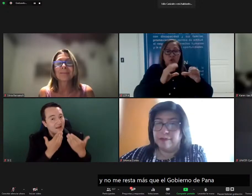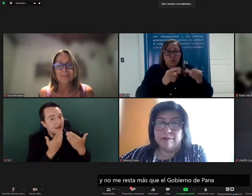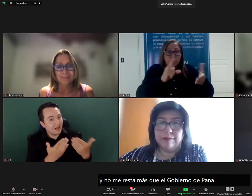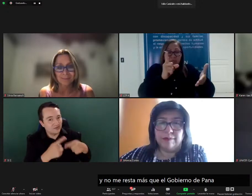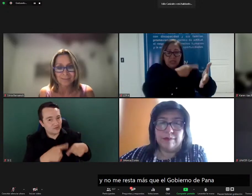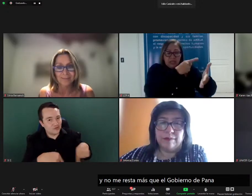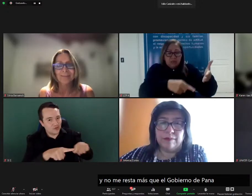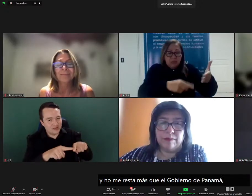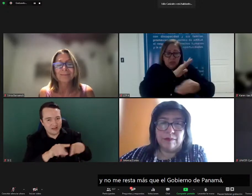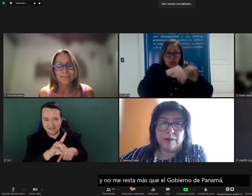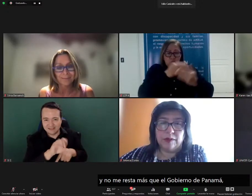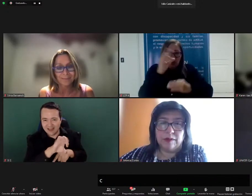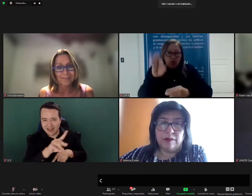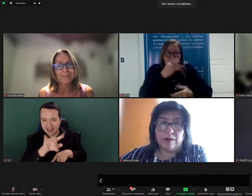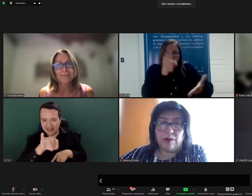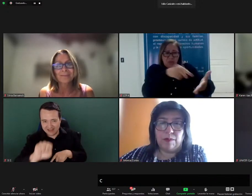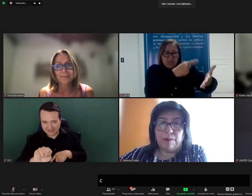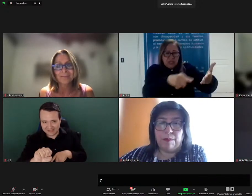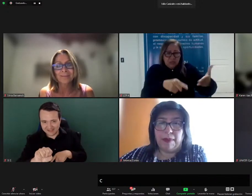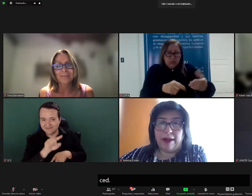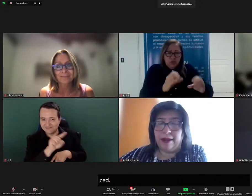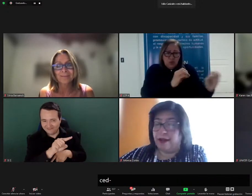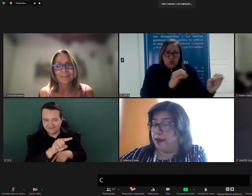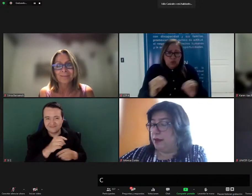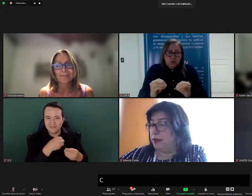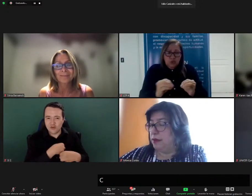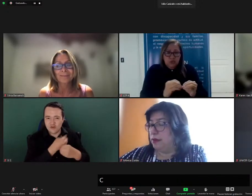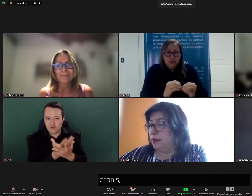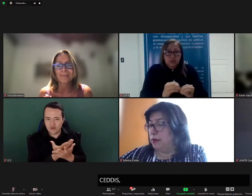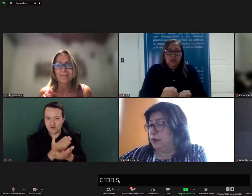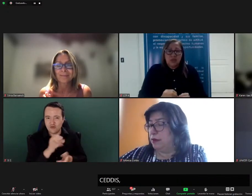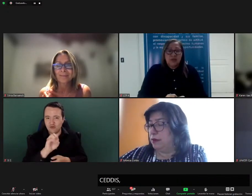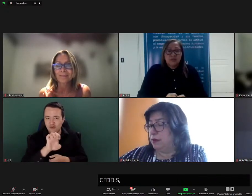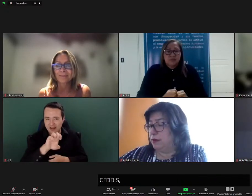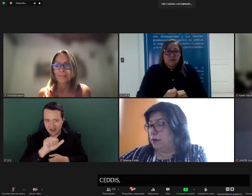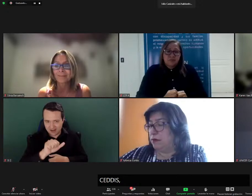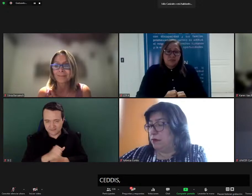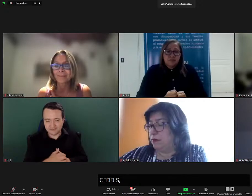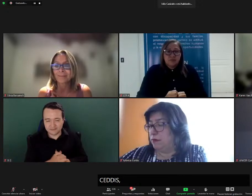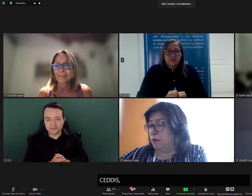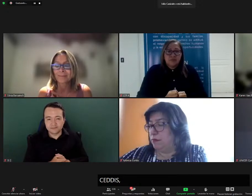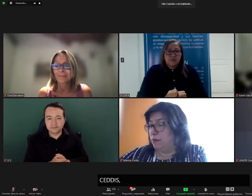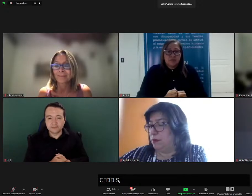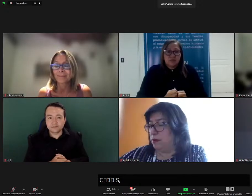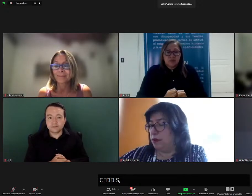committee for the elimination of all sorts of discrimination from the oasis